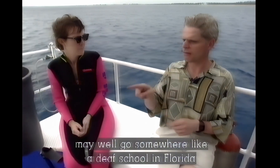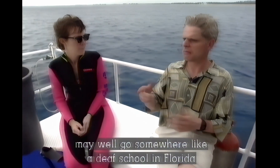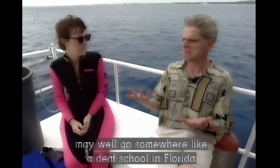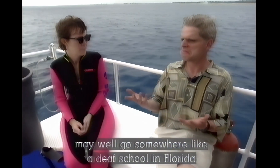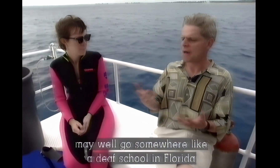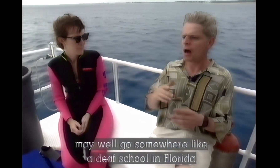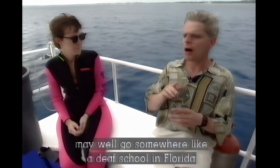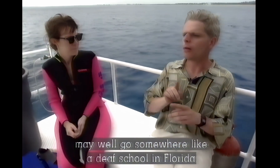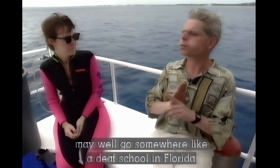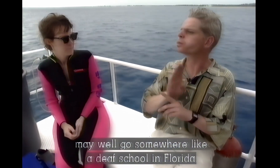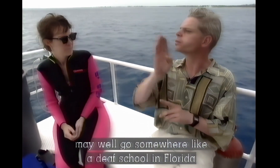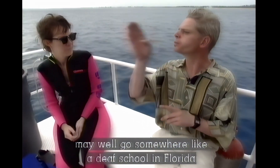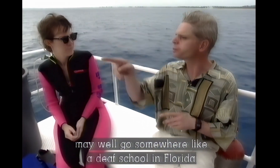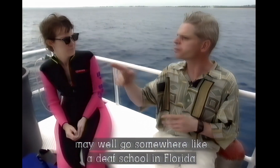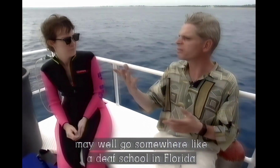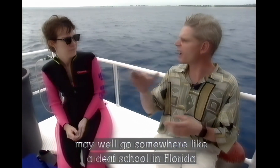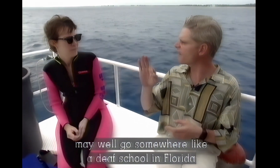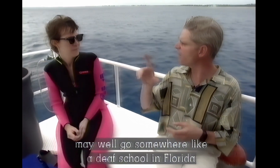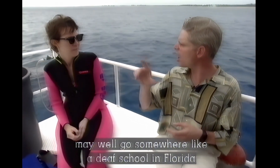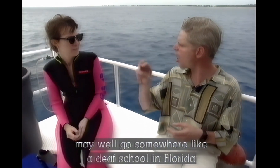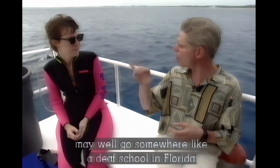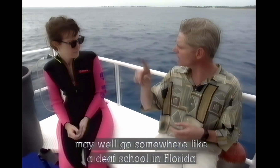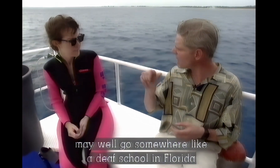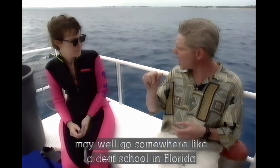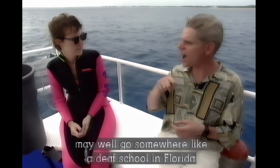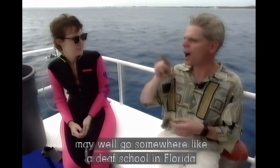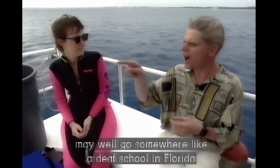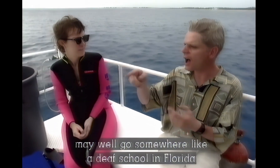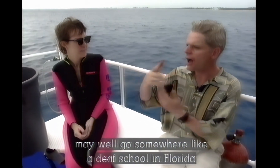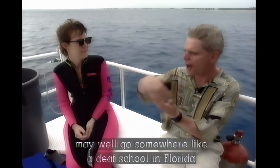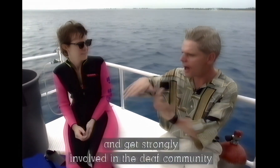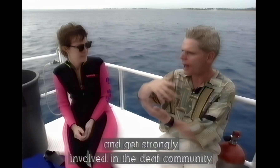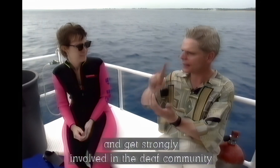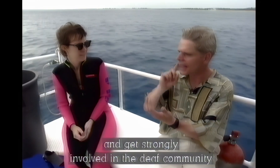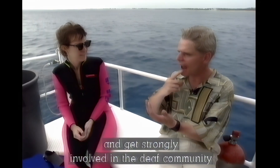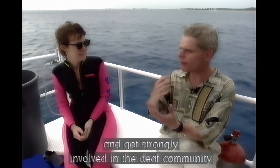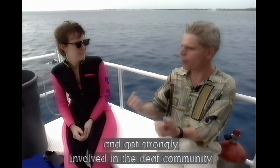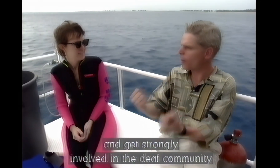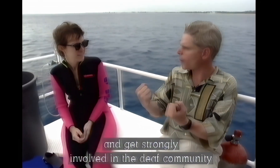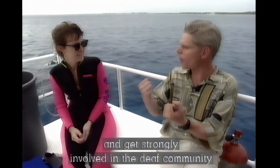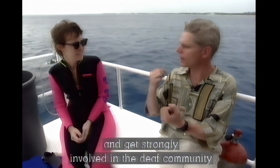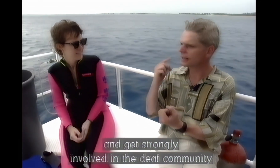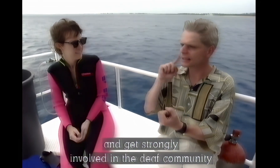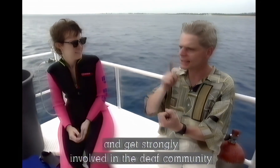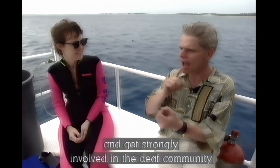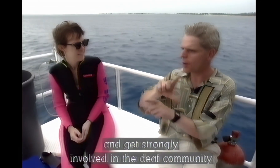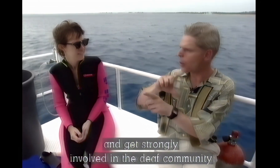may well go somewhere like a deaf school in Florida and get strongly involved in the deaf community and think that's